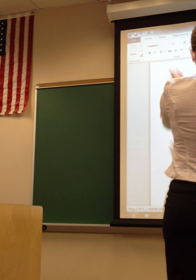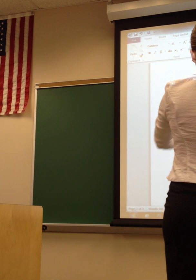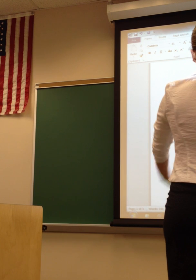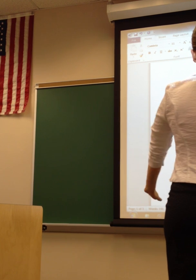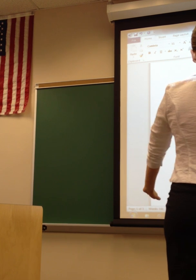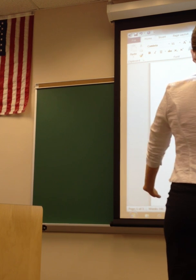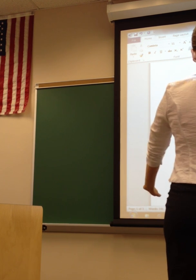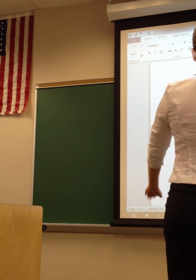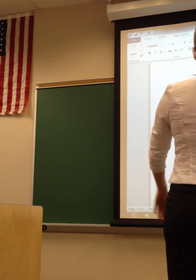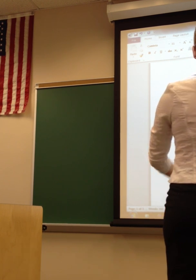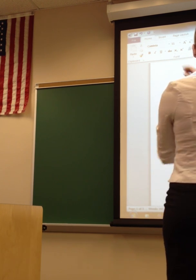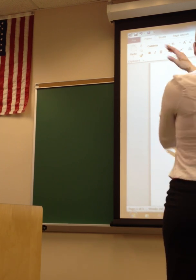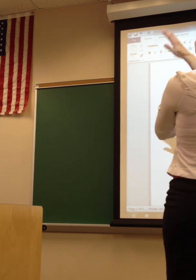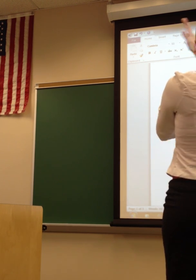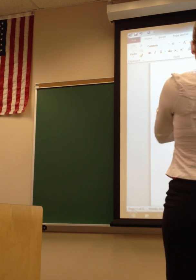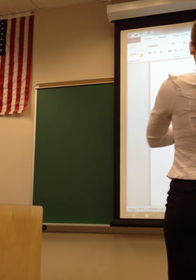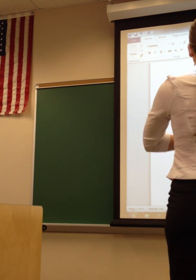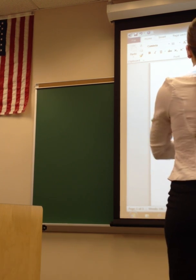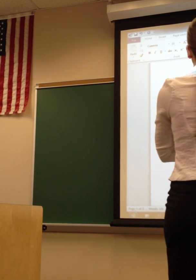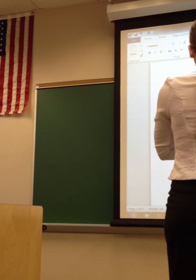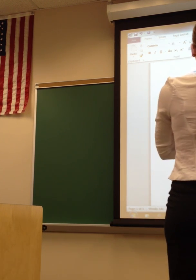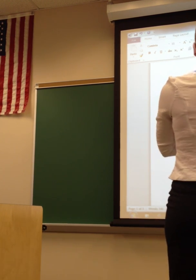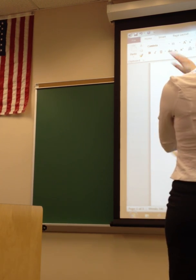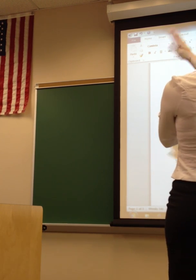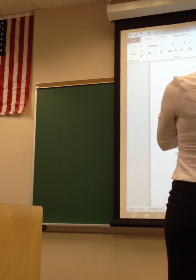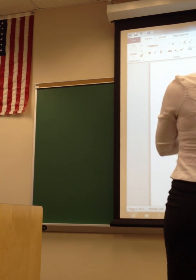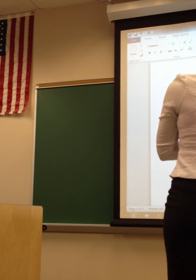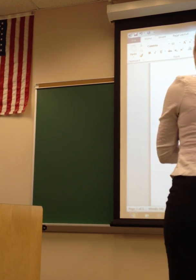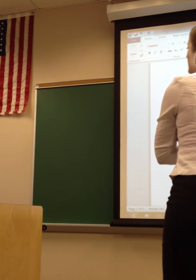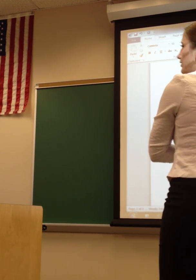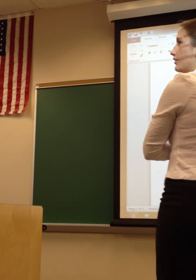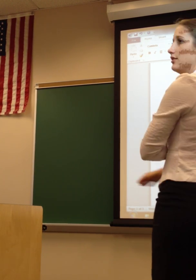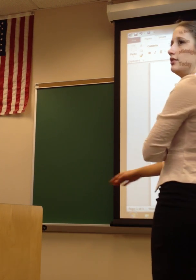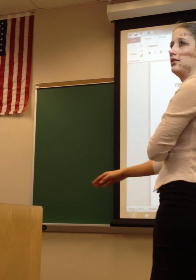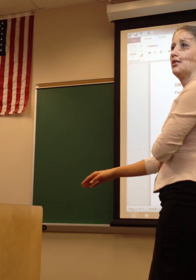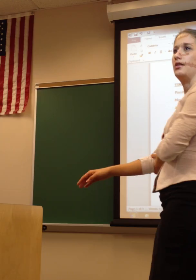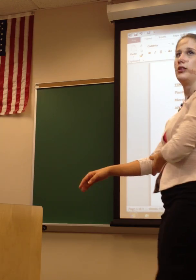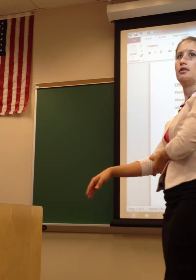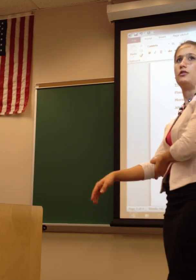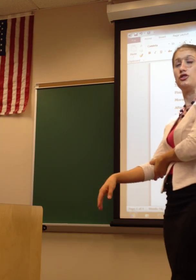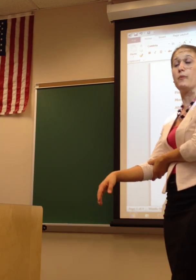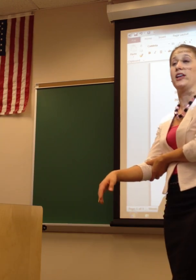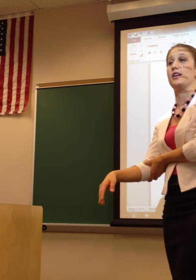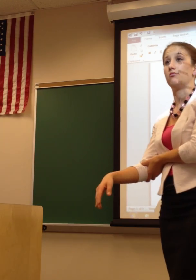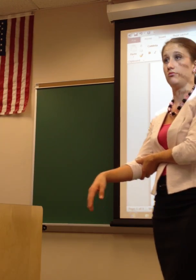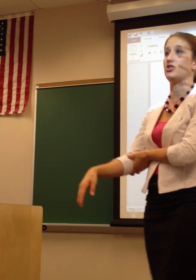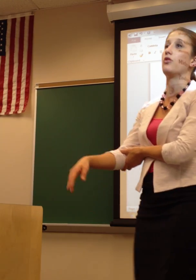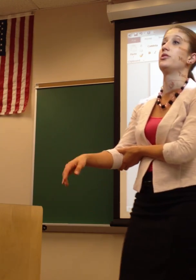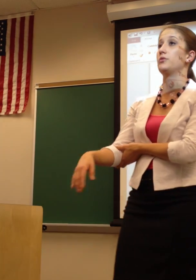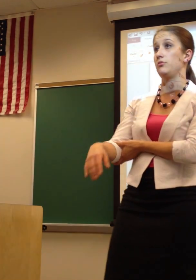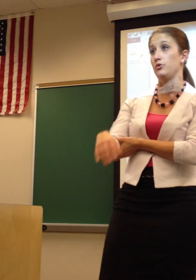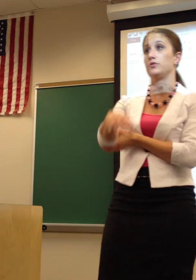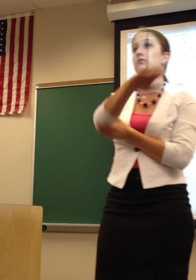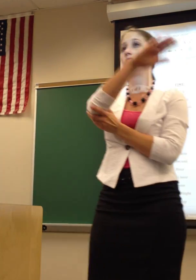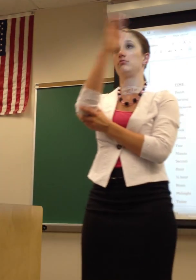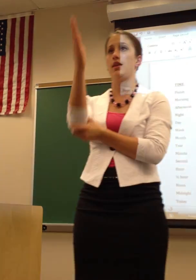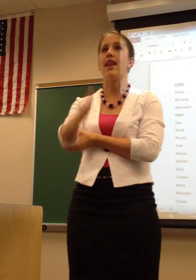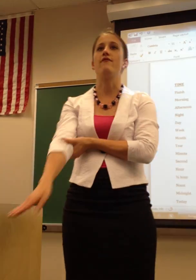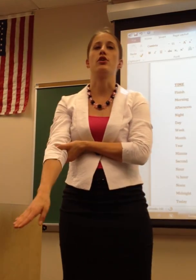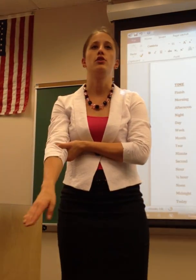Never. Sorry, that isn't. Never. But we're supposed to do it with the right hand? Your dominant hand. It's always the one that moves. Never. You